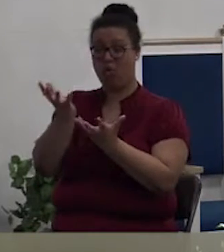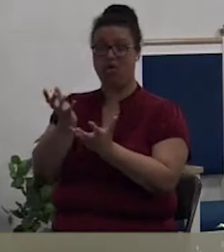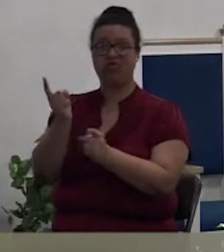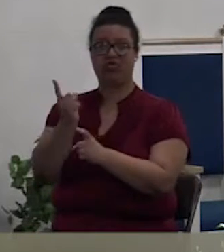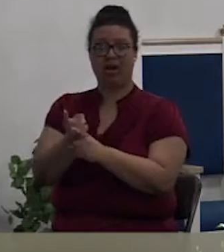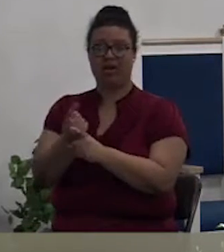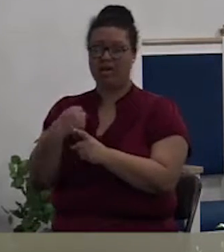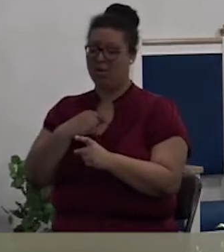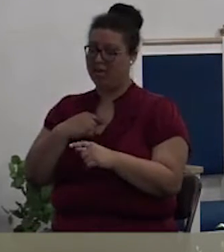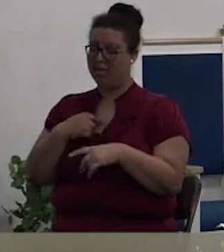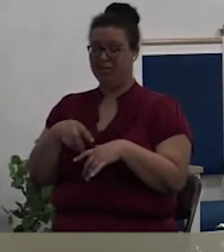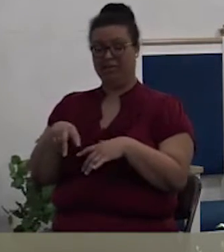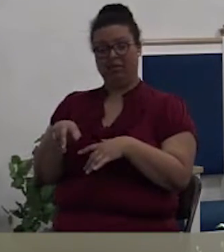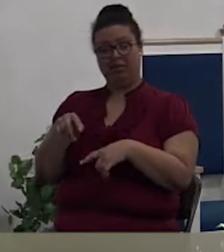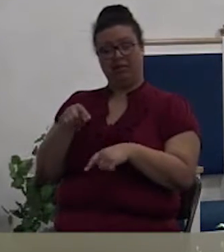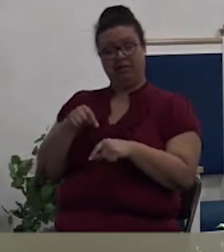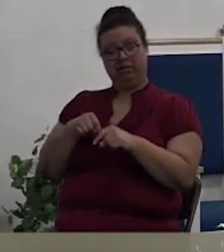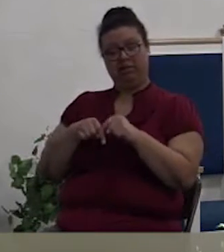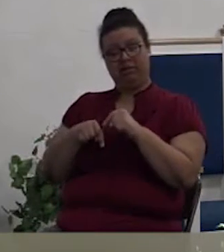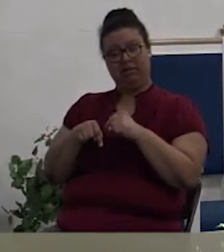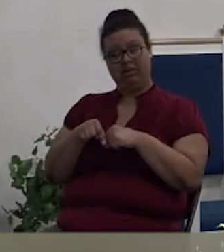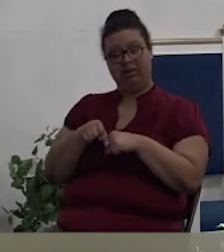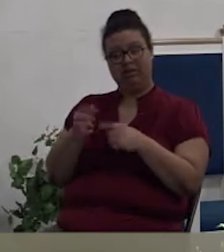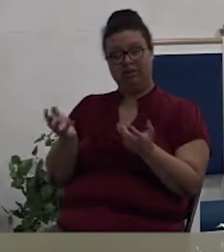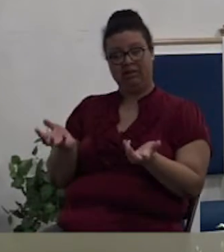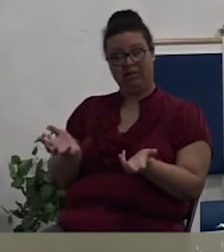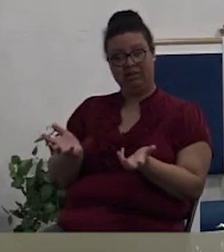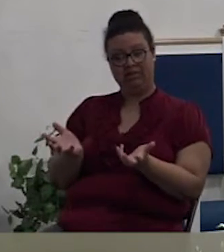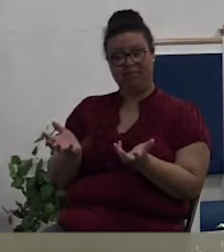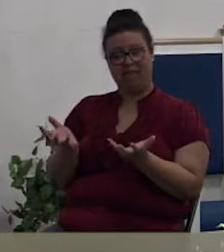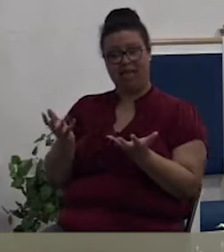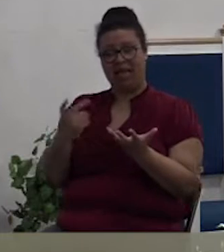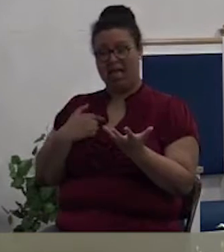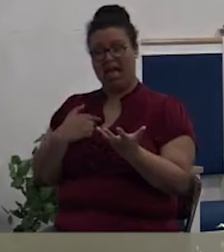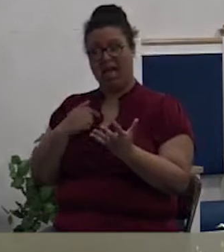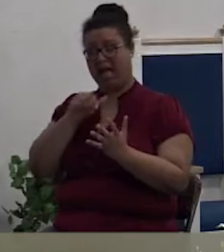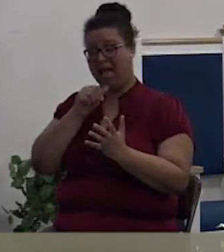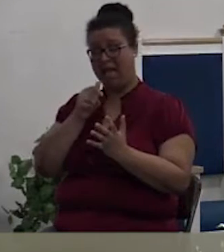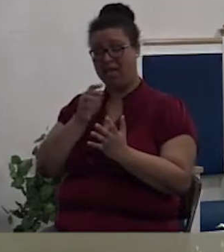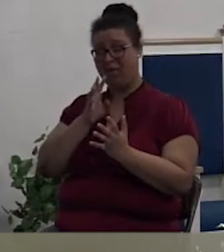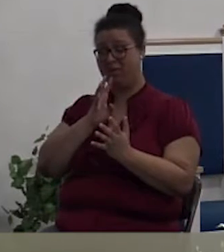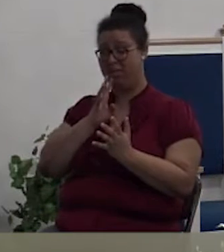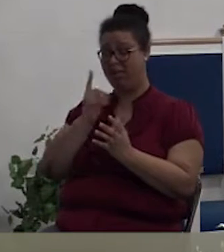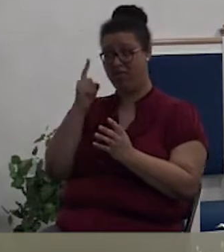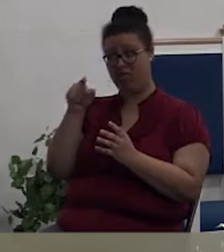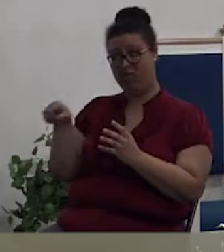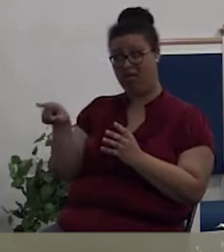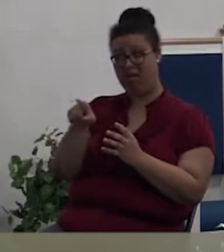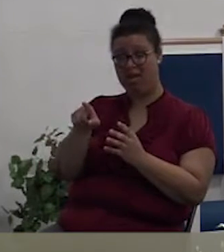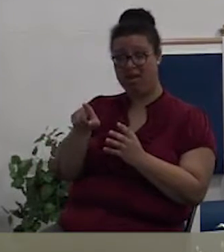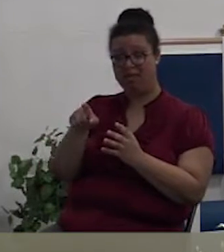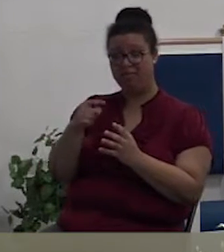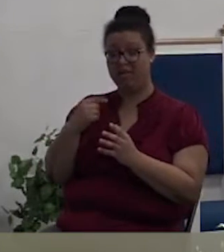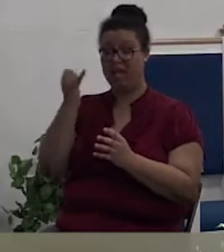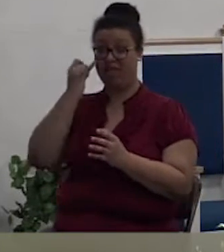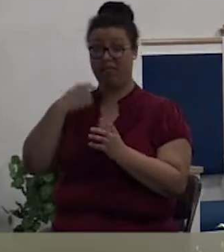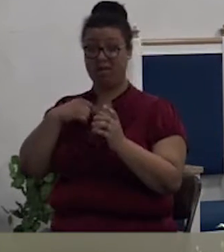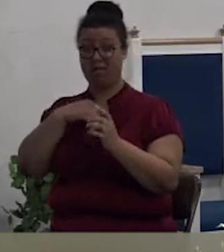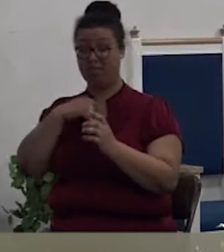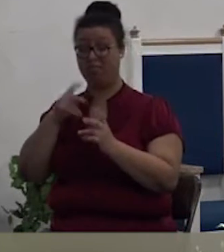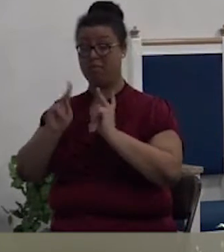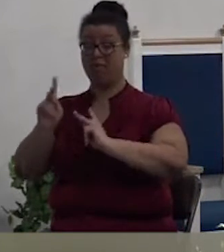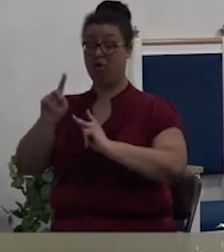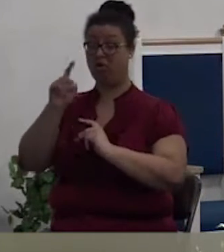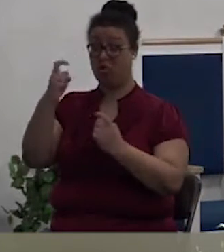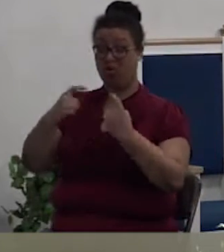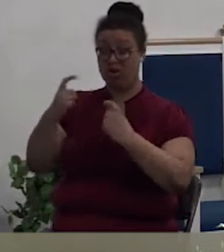a little bit. Well, you know, you just, I don't speak for them. We'll say things like that when people question us about